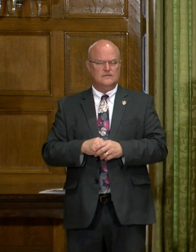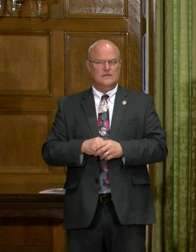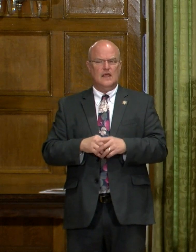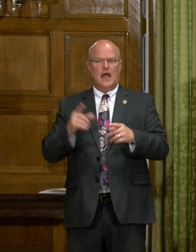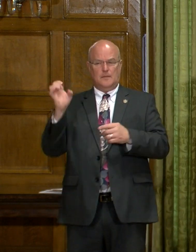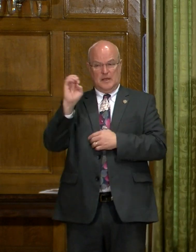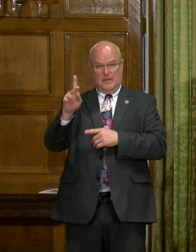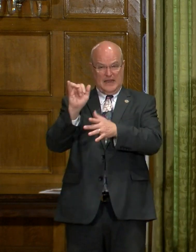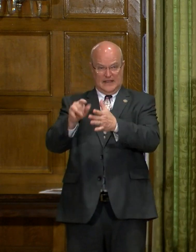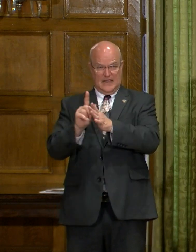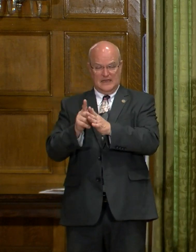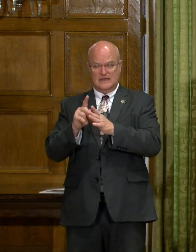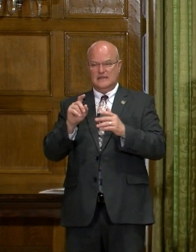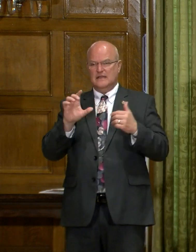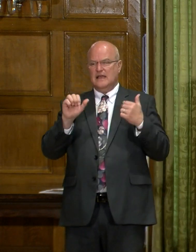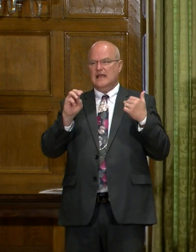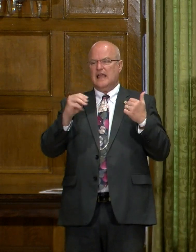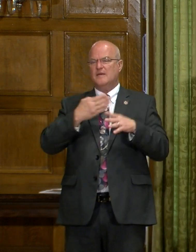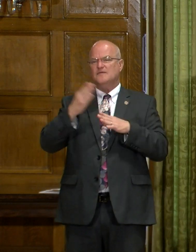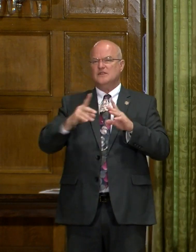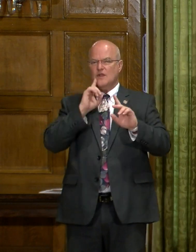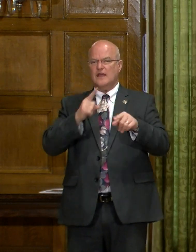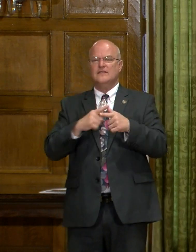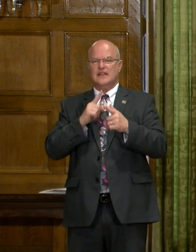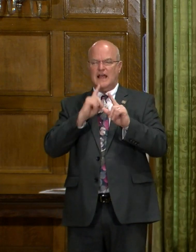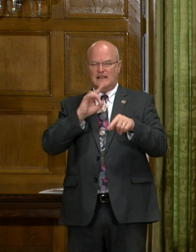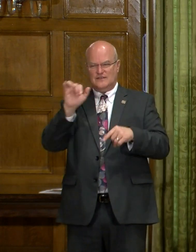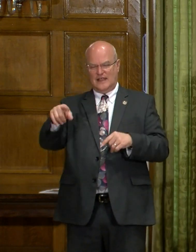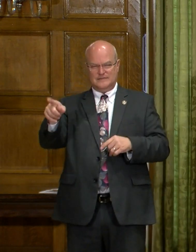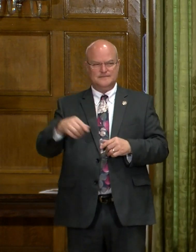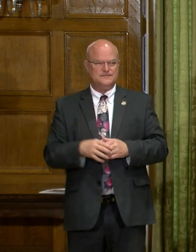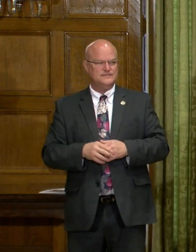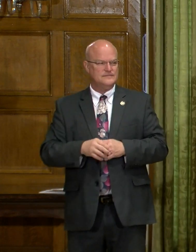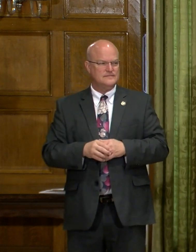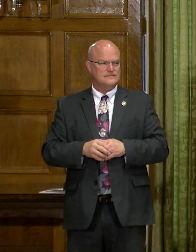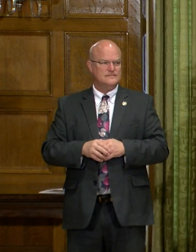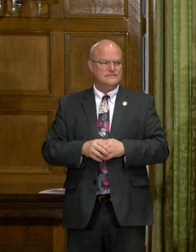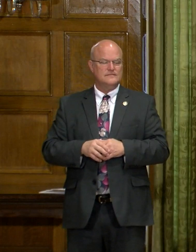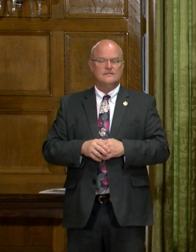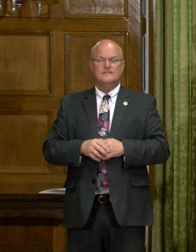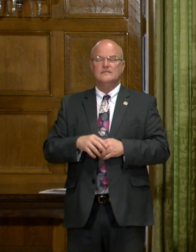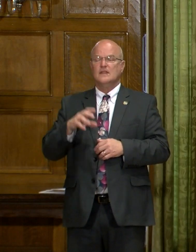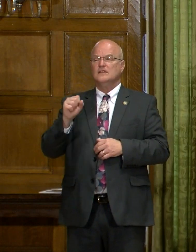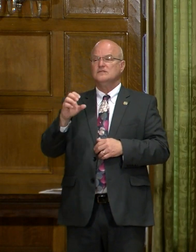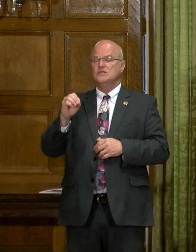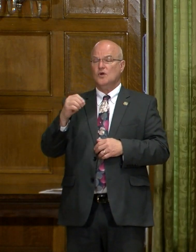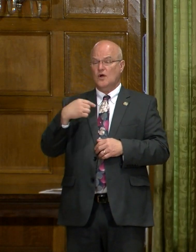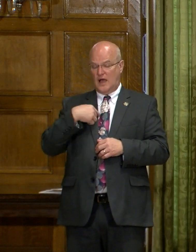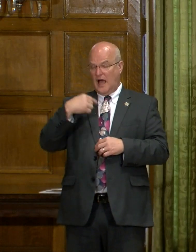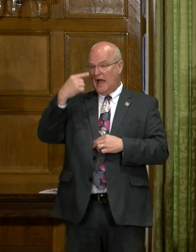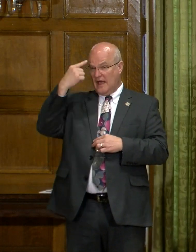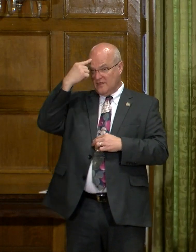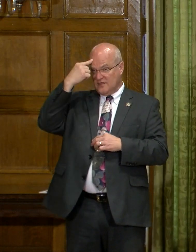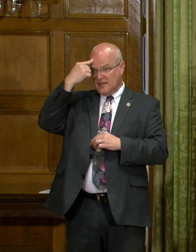Okay, I'm going to come back to that. Cam, why don't you finish your answer, then I'll answer that one. Yeah, so I think, you know, to address